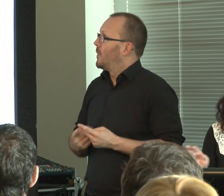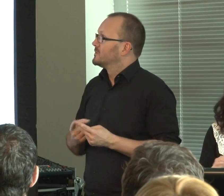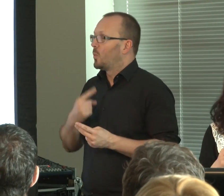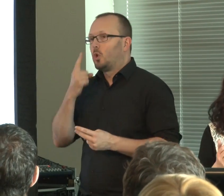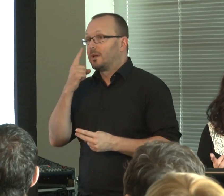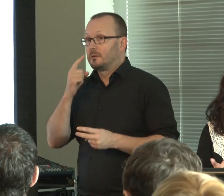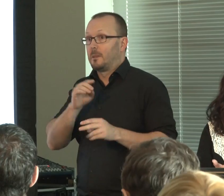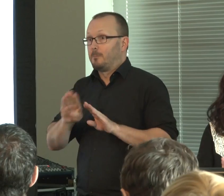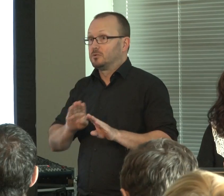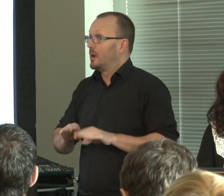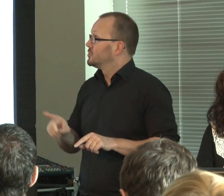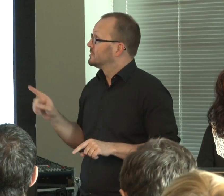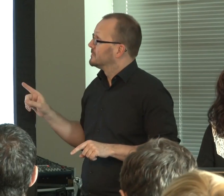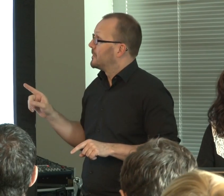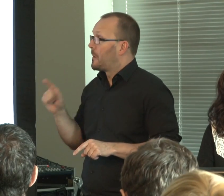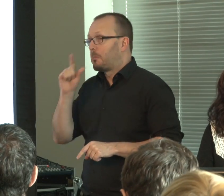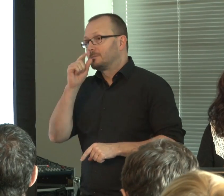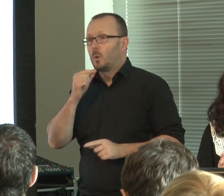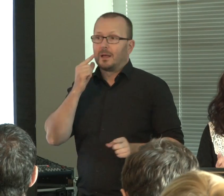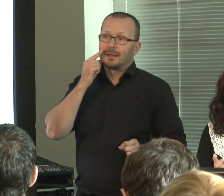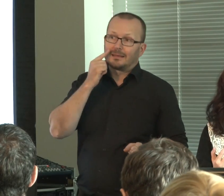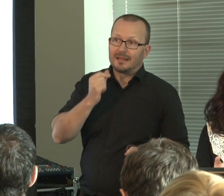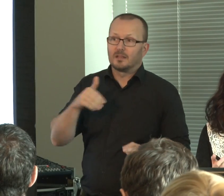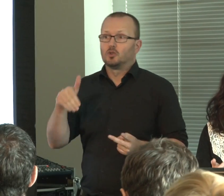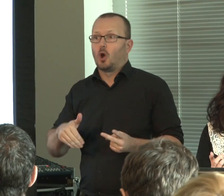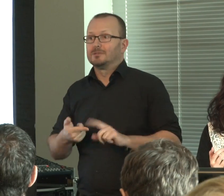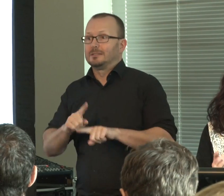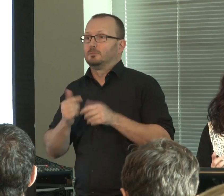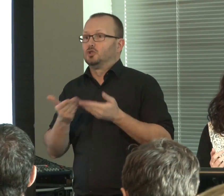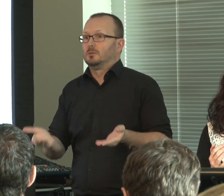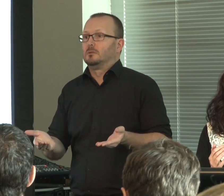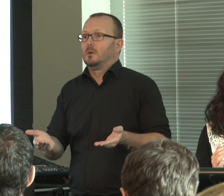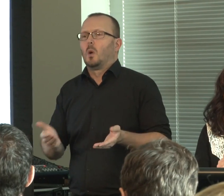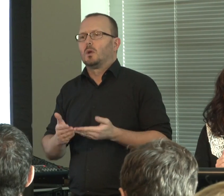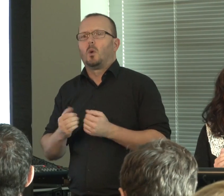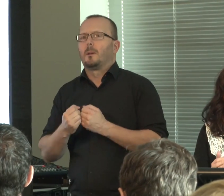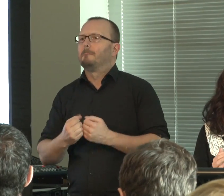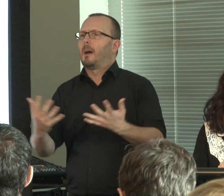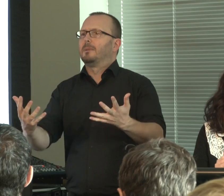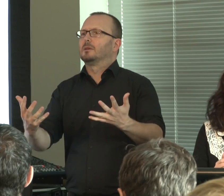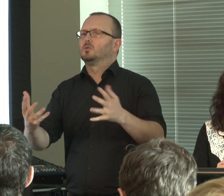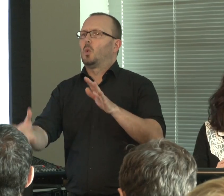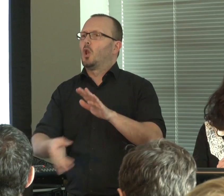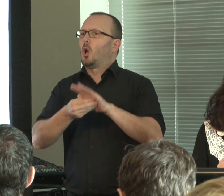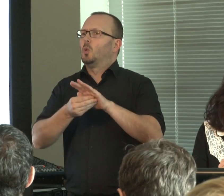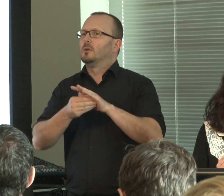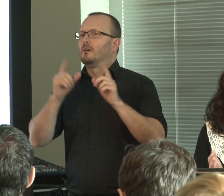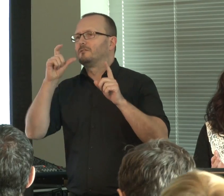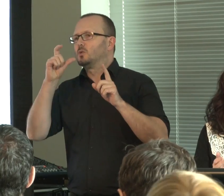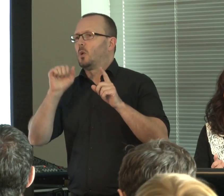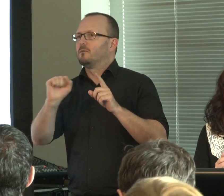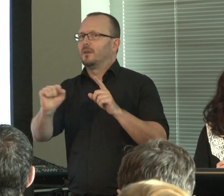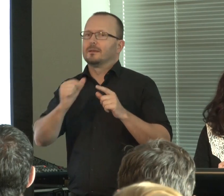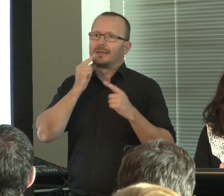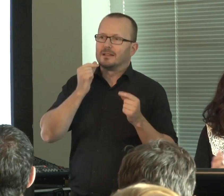montage there. We're looking at cats and dogs exhibition. At some point, we want to get everybody, the public, to load up their pictures of their cats and dogs via